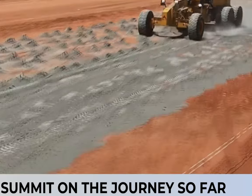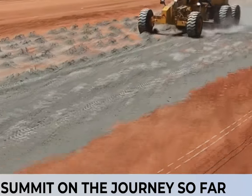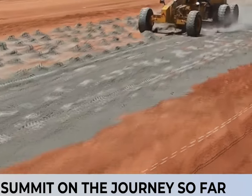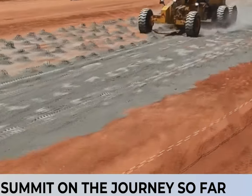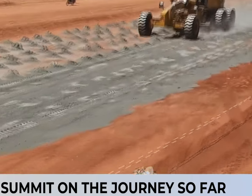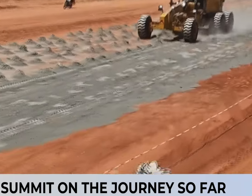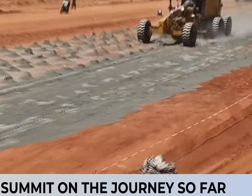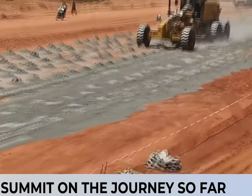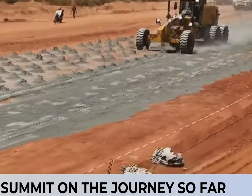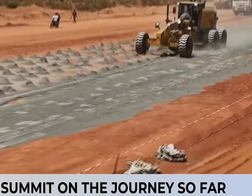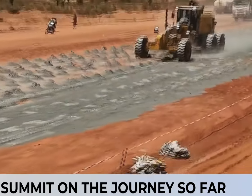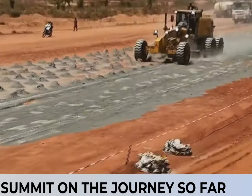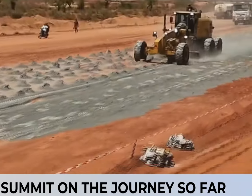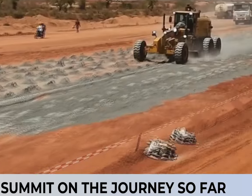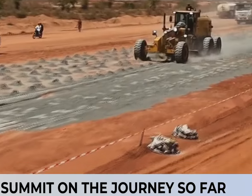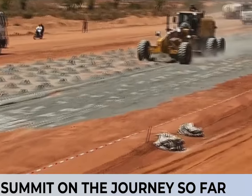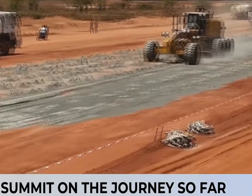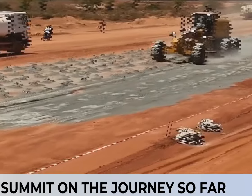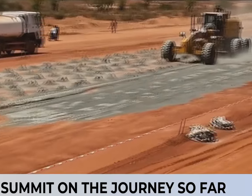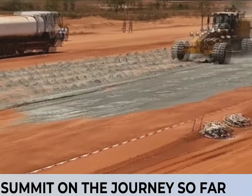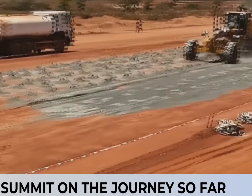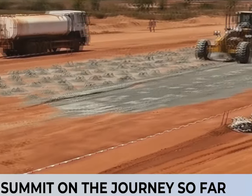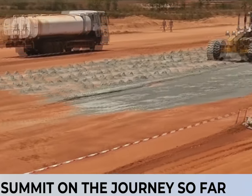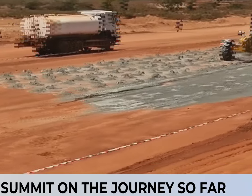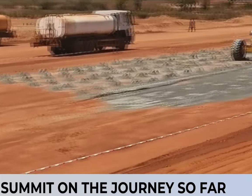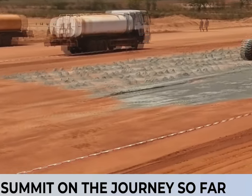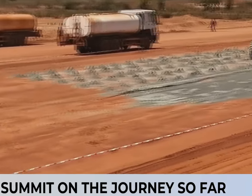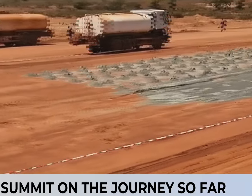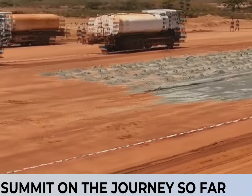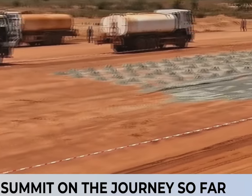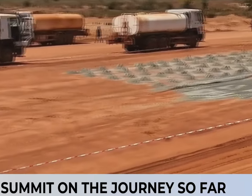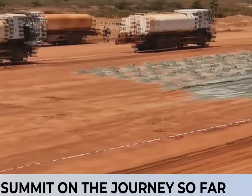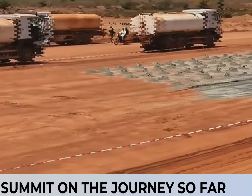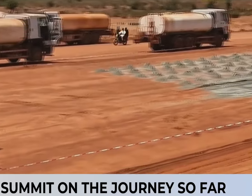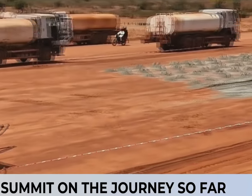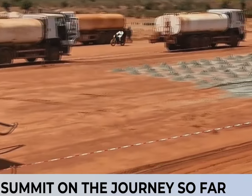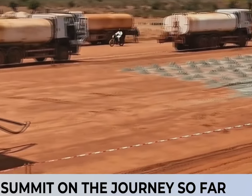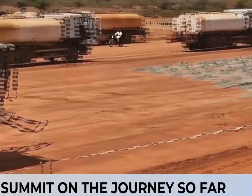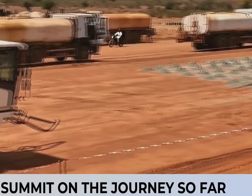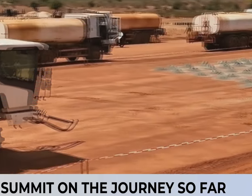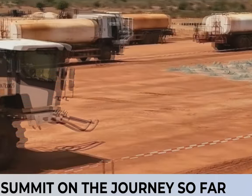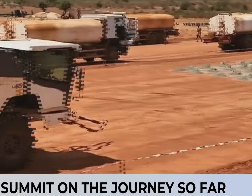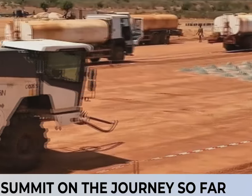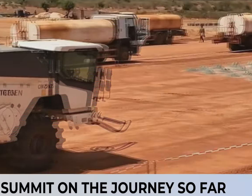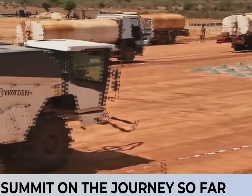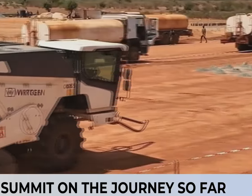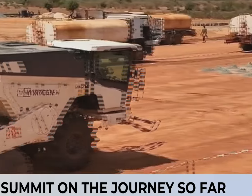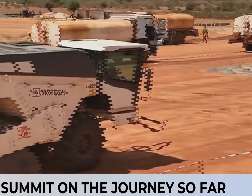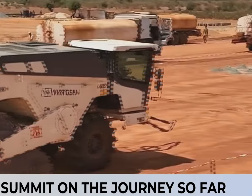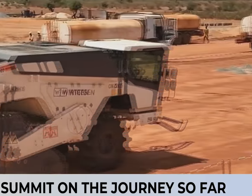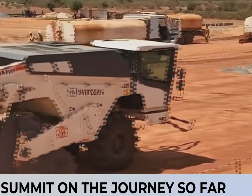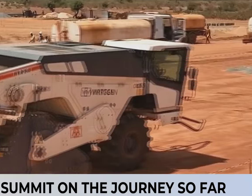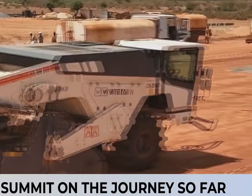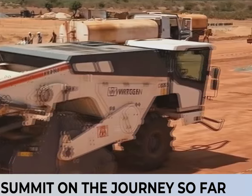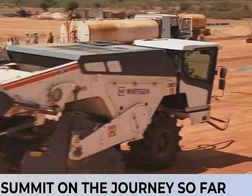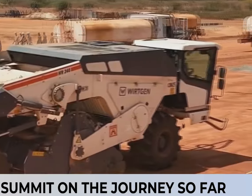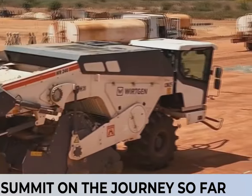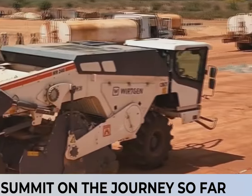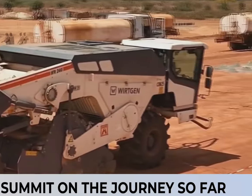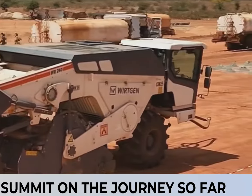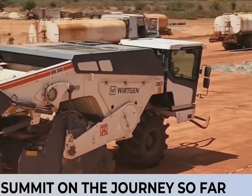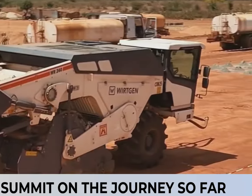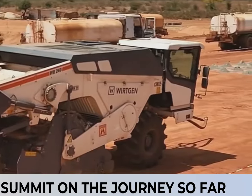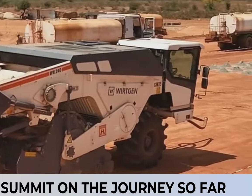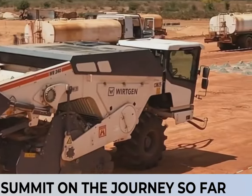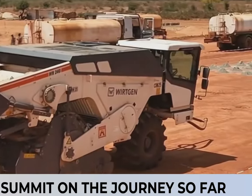is ongoing there. The second carriageways of KB and Sokoto is under procurement. And